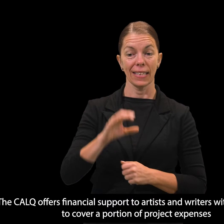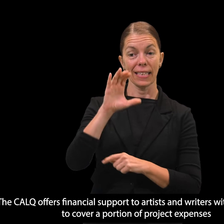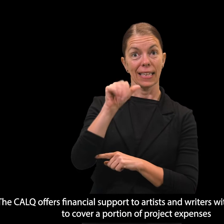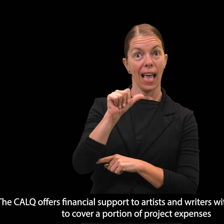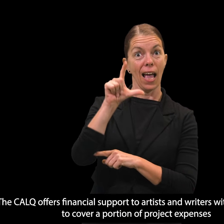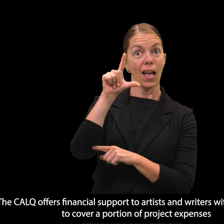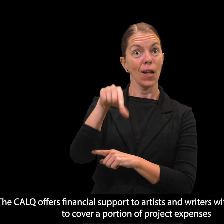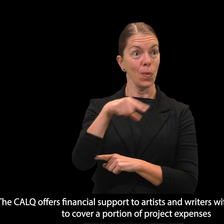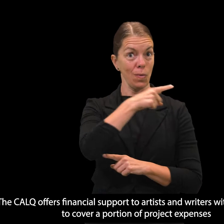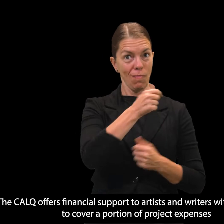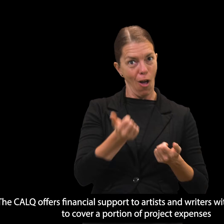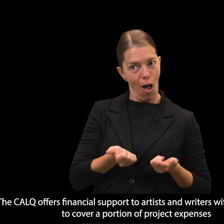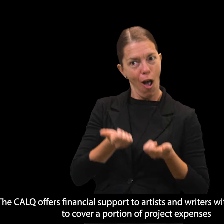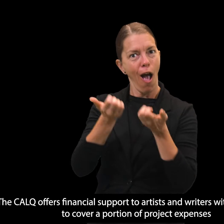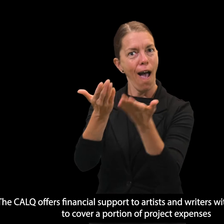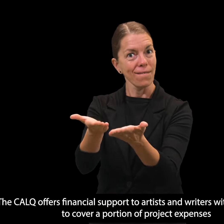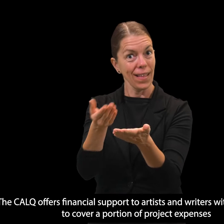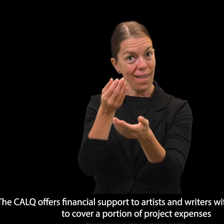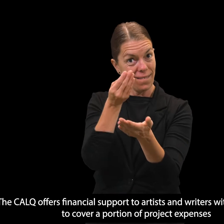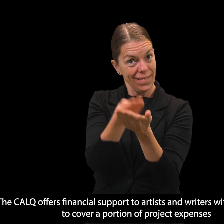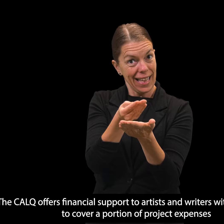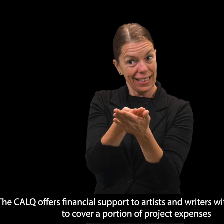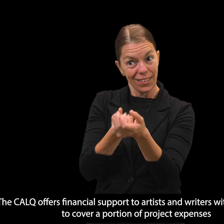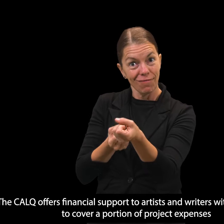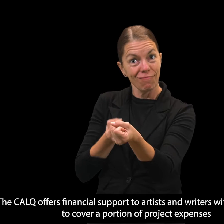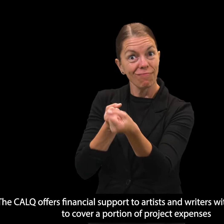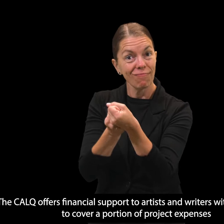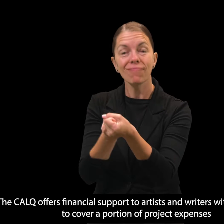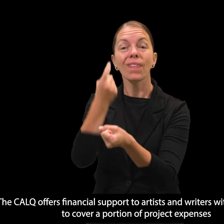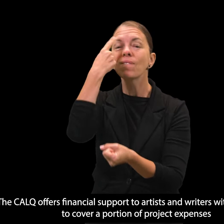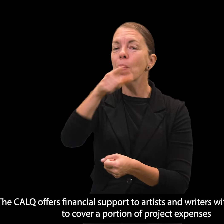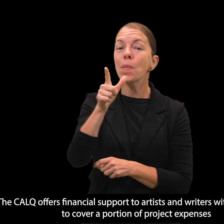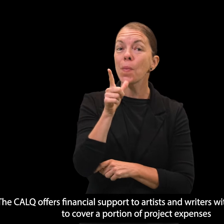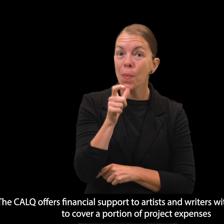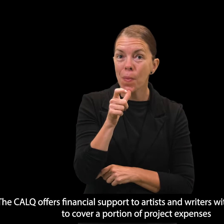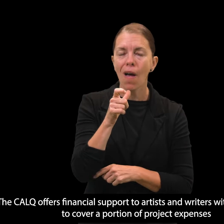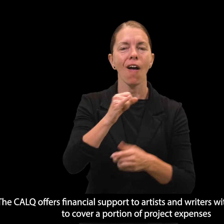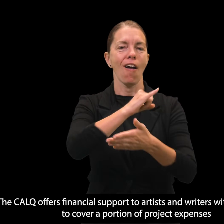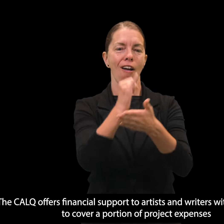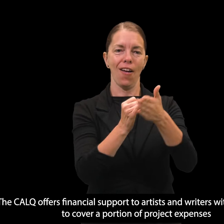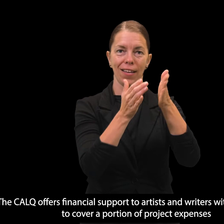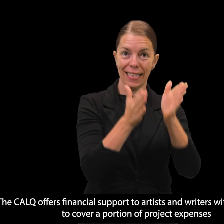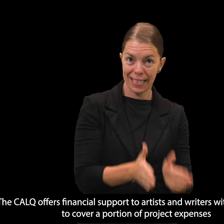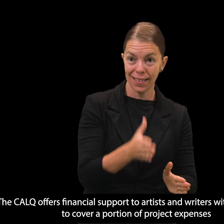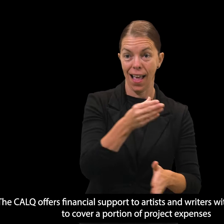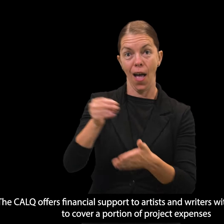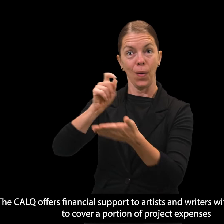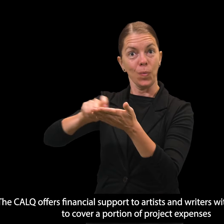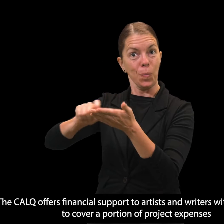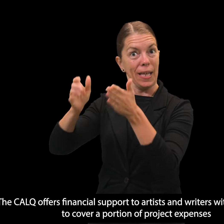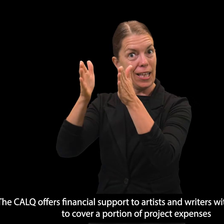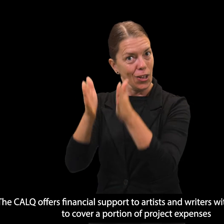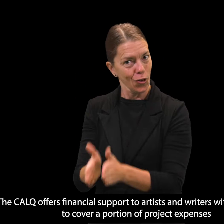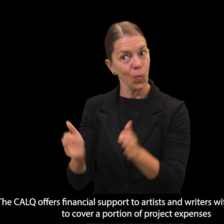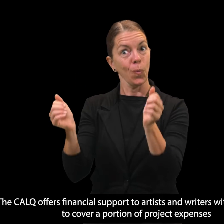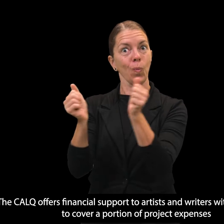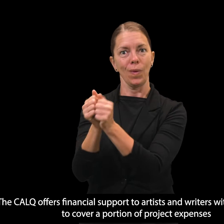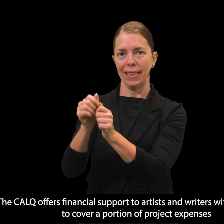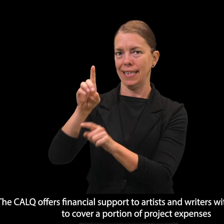The CELQ offers financial support to artists and writers with a disability to cover a portion